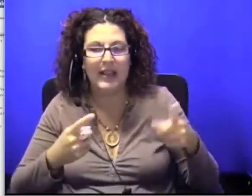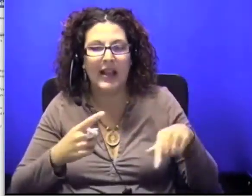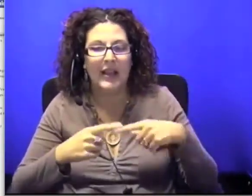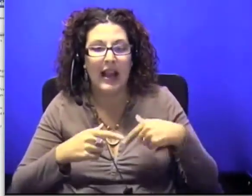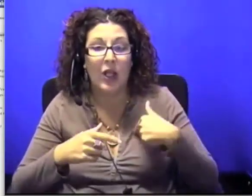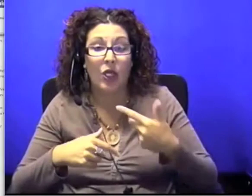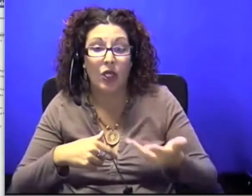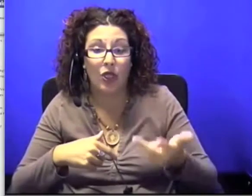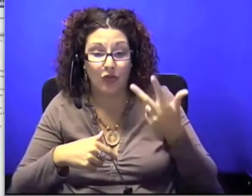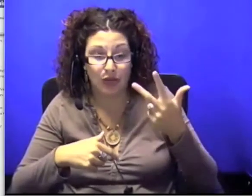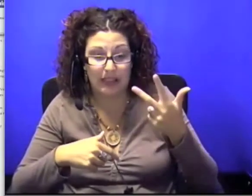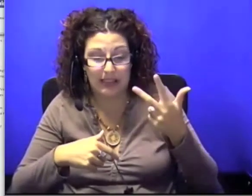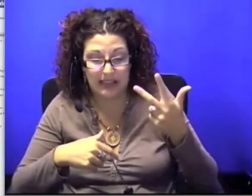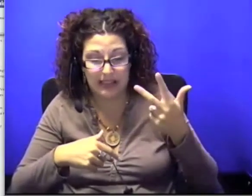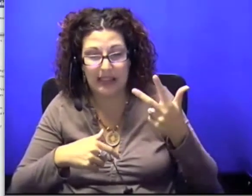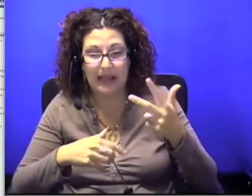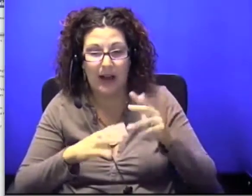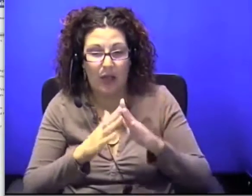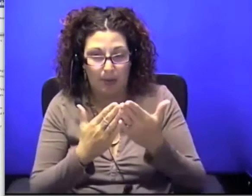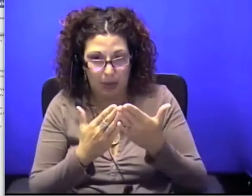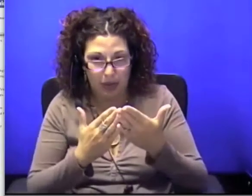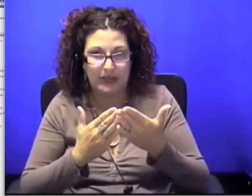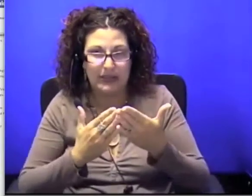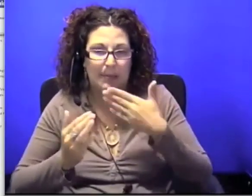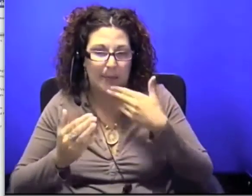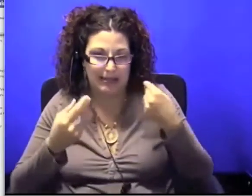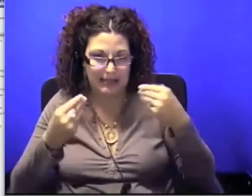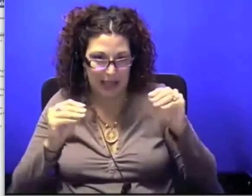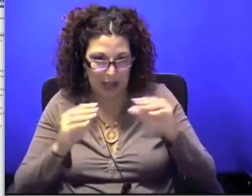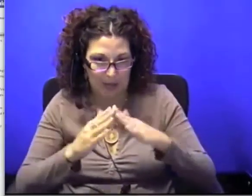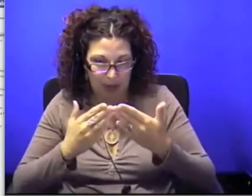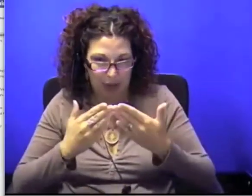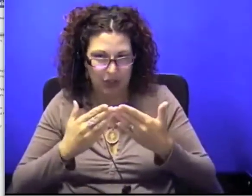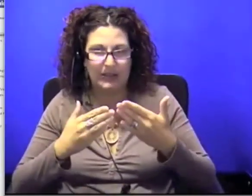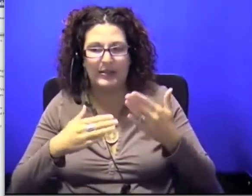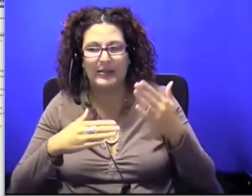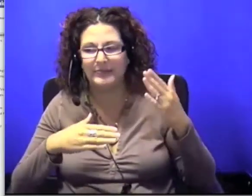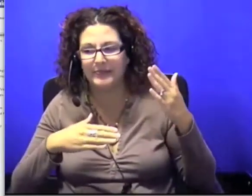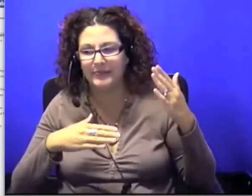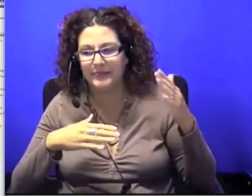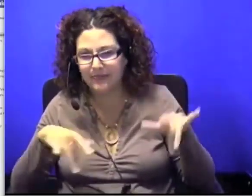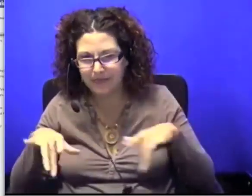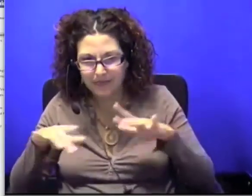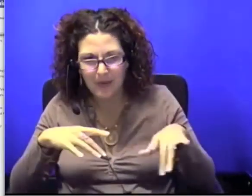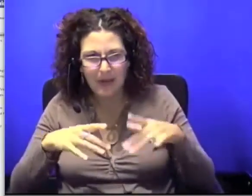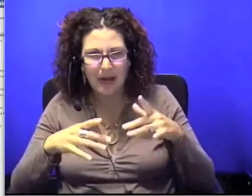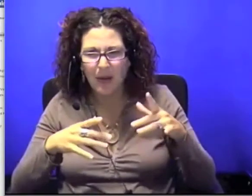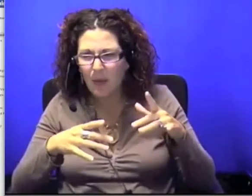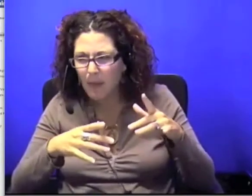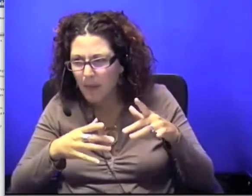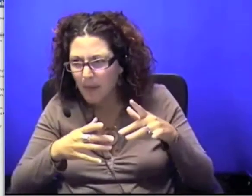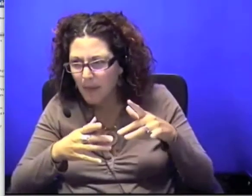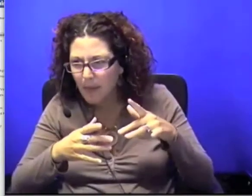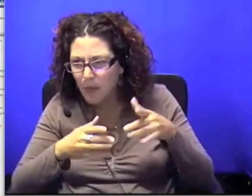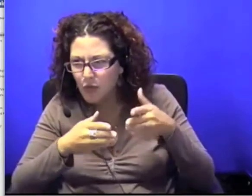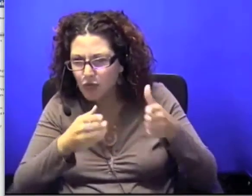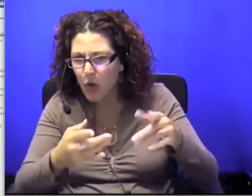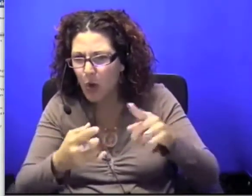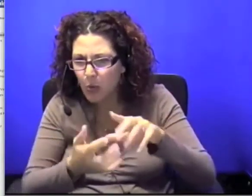followed that success with 3 other best-selling books, including Multiple Streams of Income, as well as the audio cassette programs Road to Wealth and Multiple Streams of Income